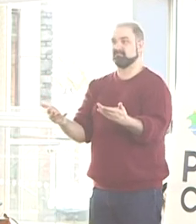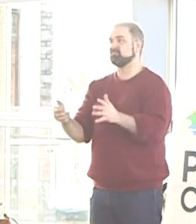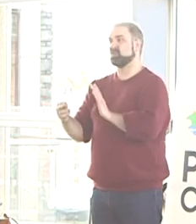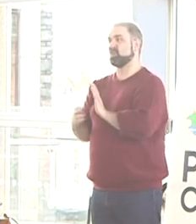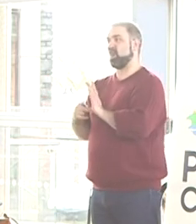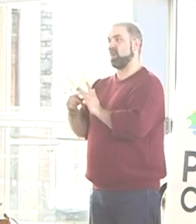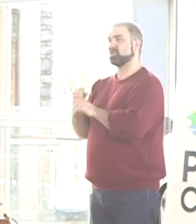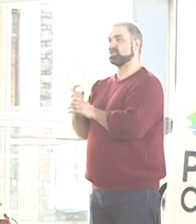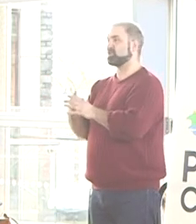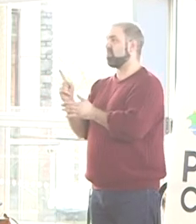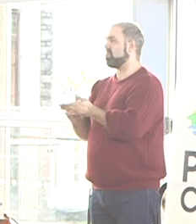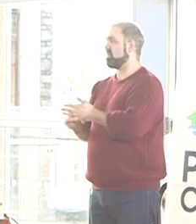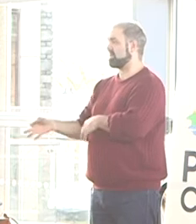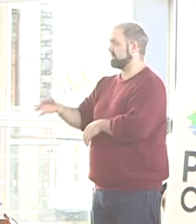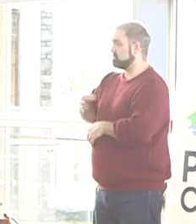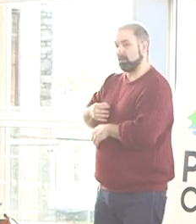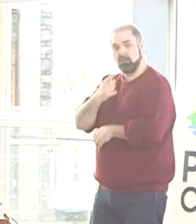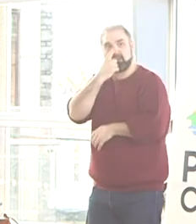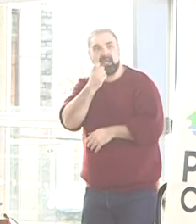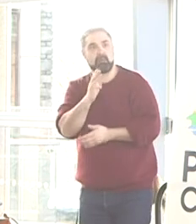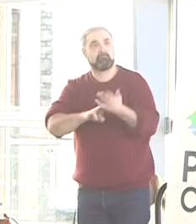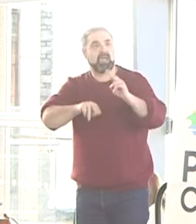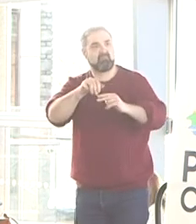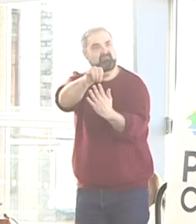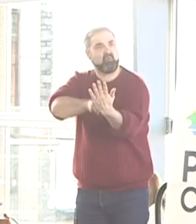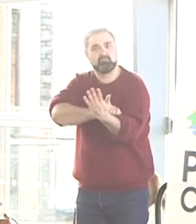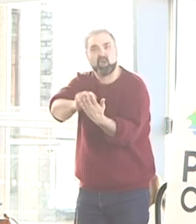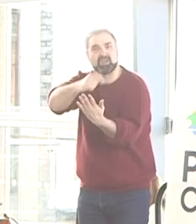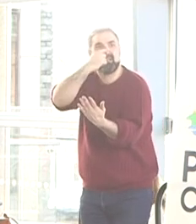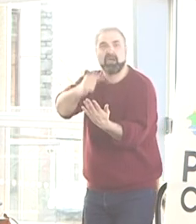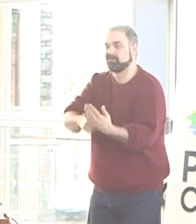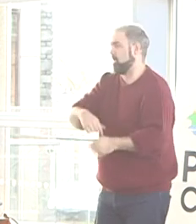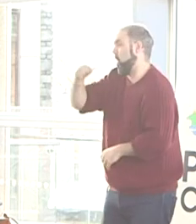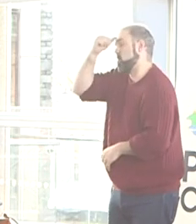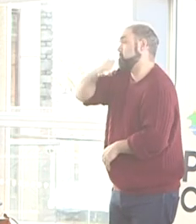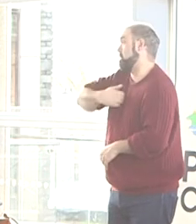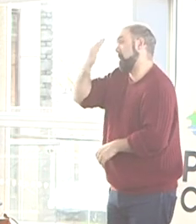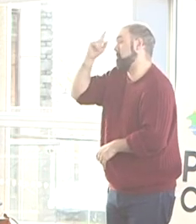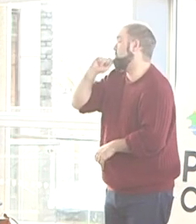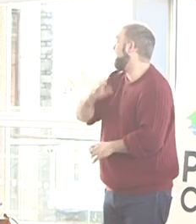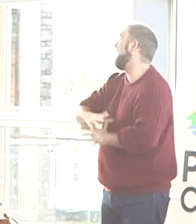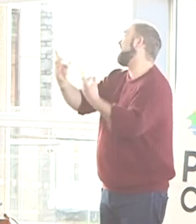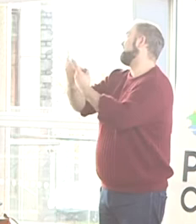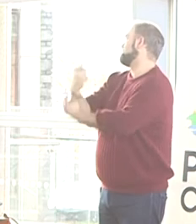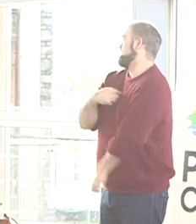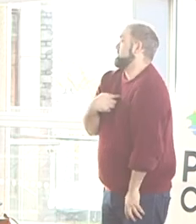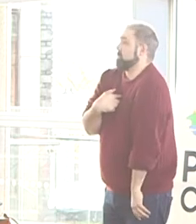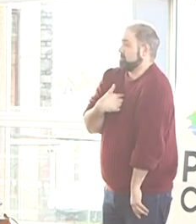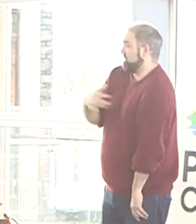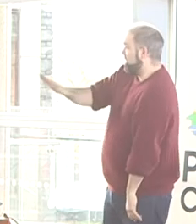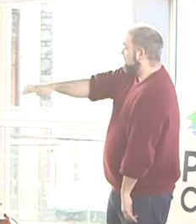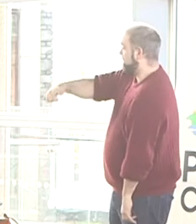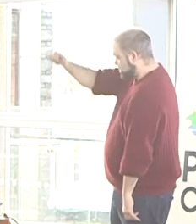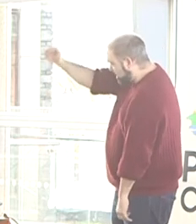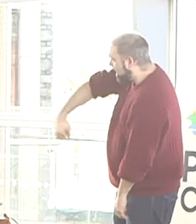Nigel was asking if anyone could do this or anyone could get a parent to sign it. I knew that my mum would do anything for me. So I said, yes, I could